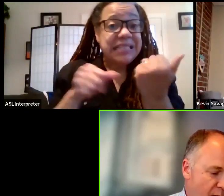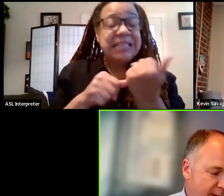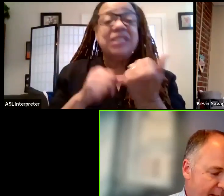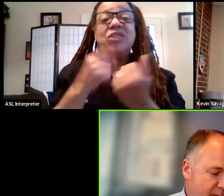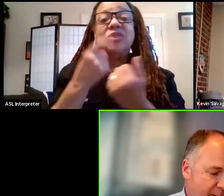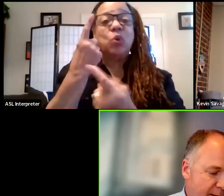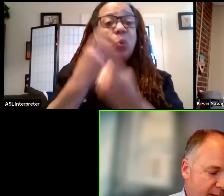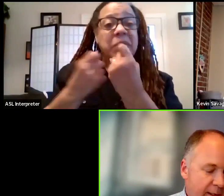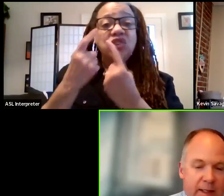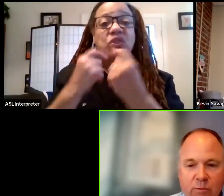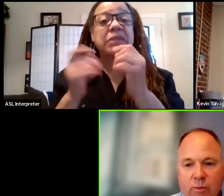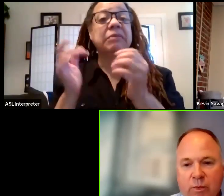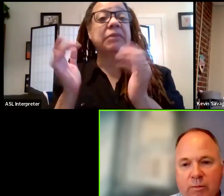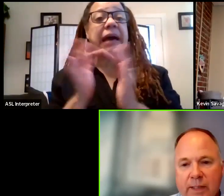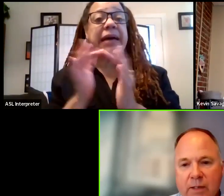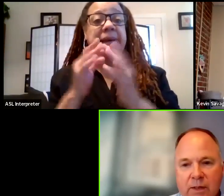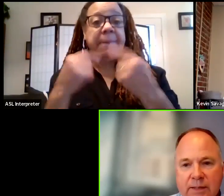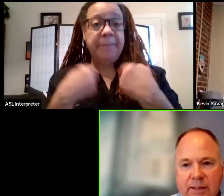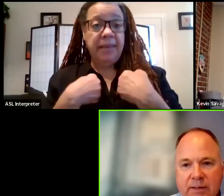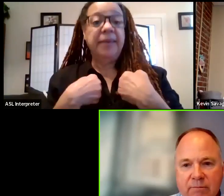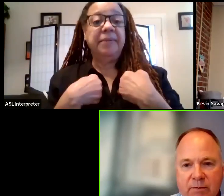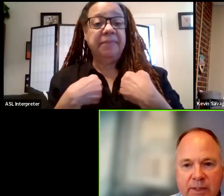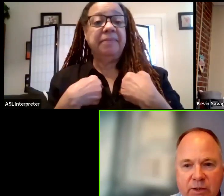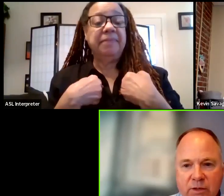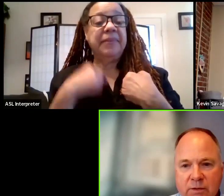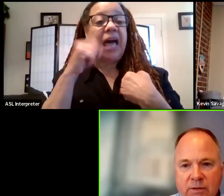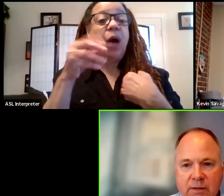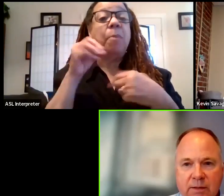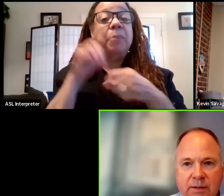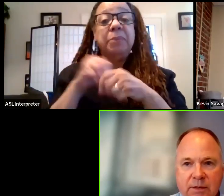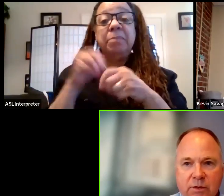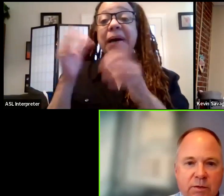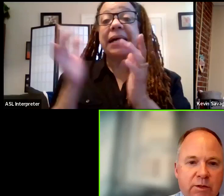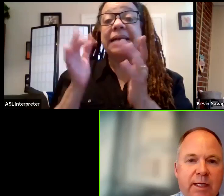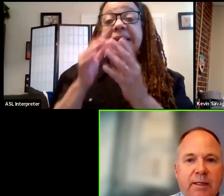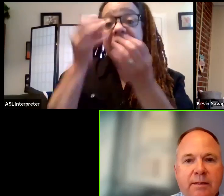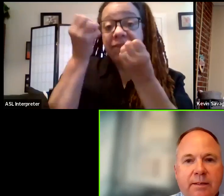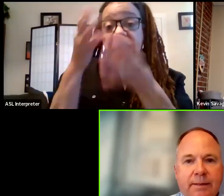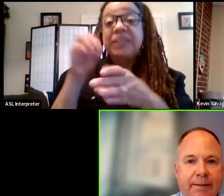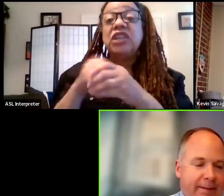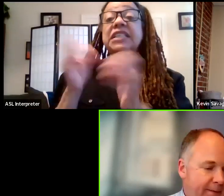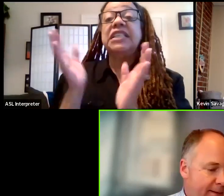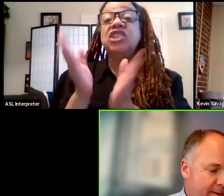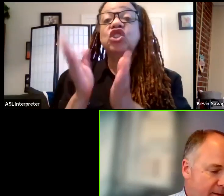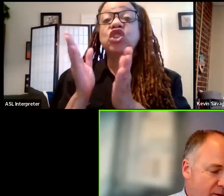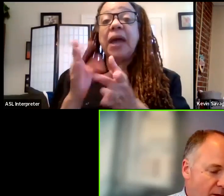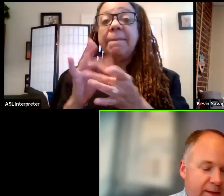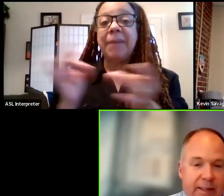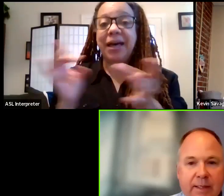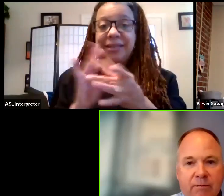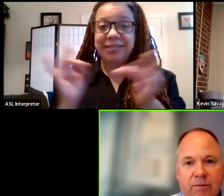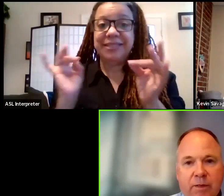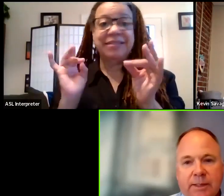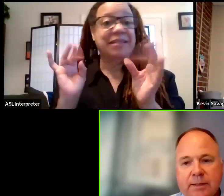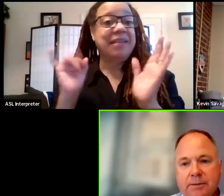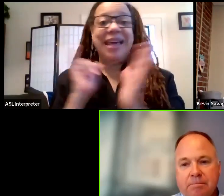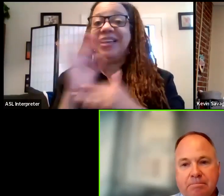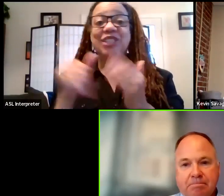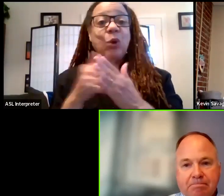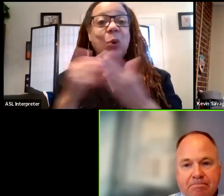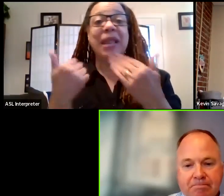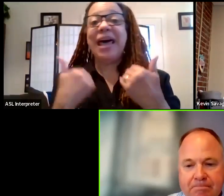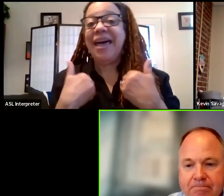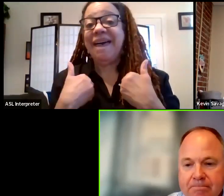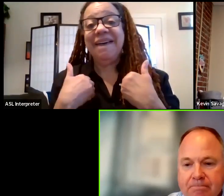you can contact me. I will put my contact information into the chat, and that is all that I have for updates.